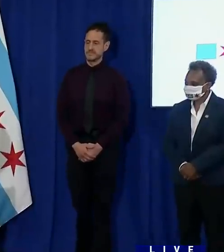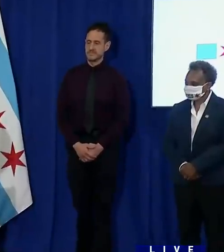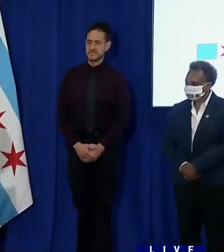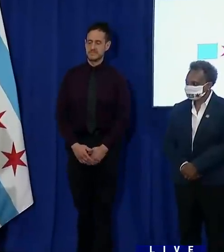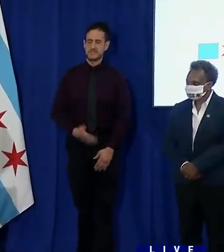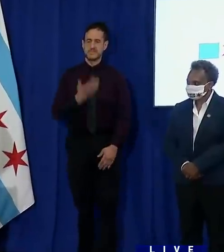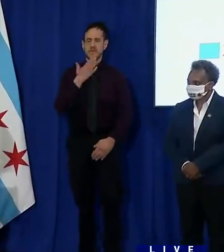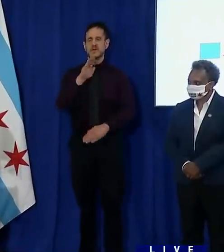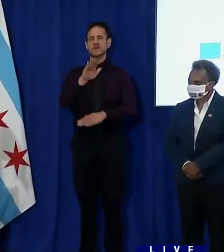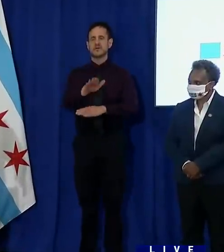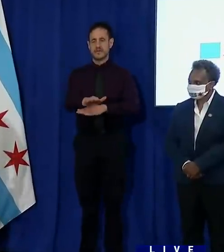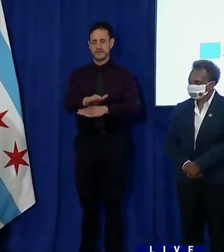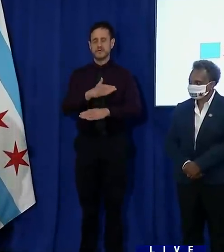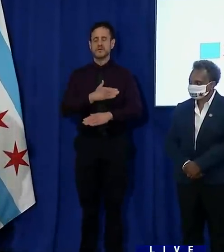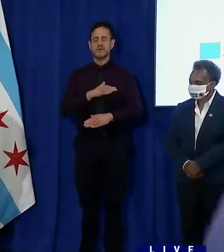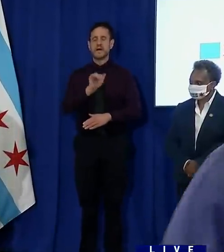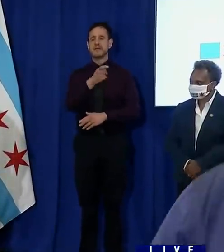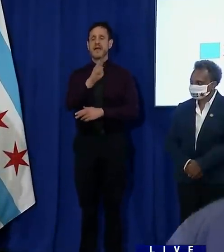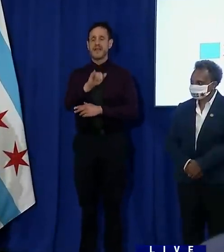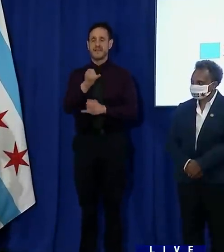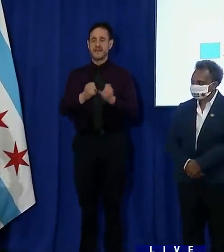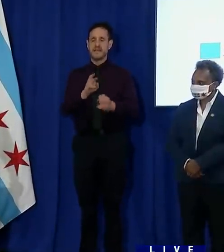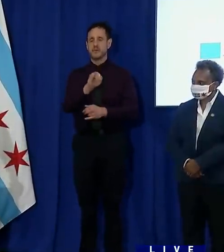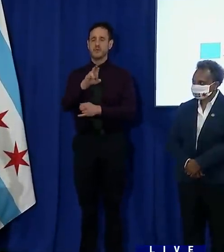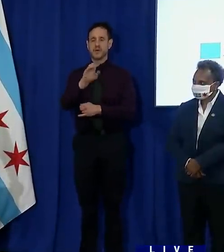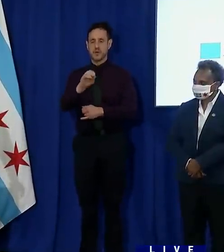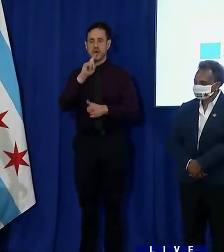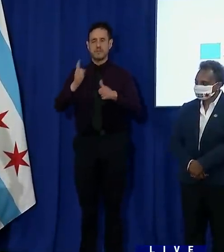Good afternoon. I'm Anthony Riccio. I'm the first deputy superintendent.